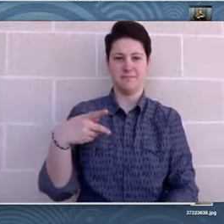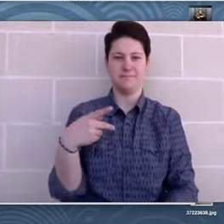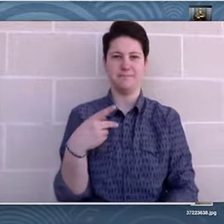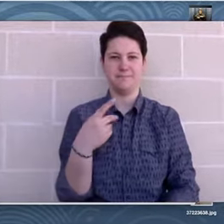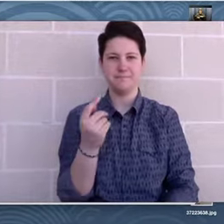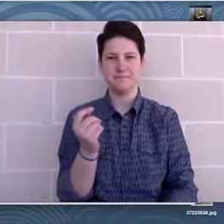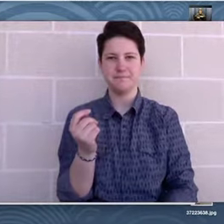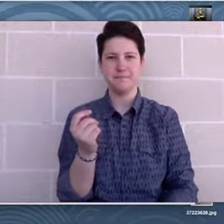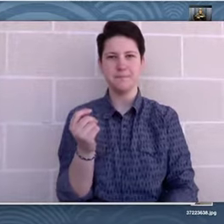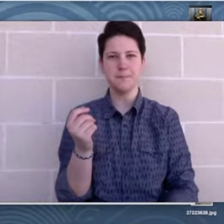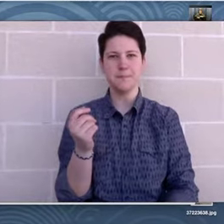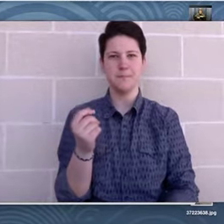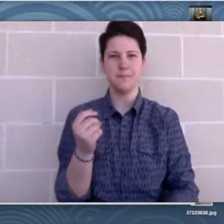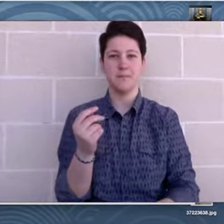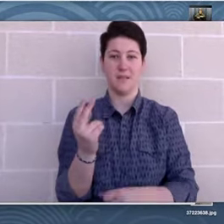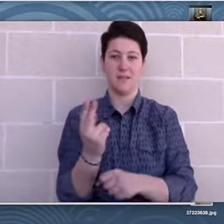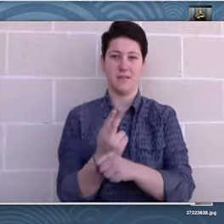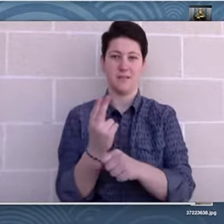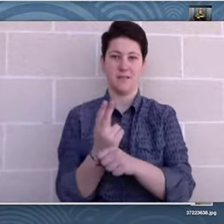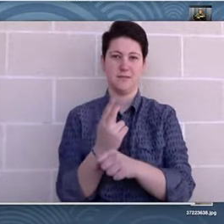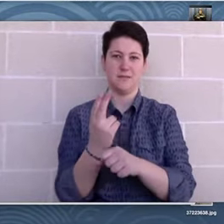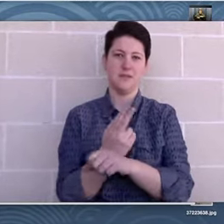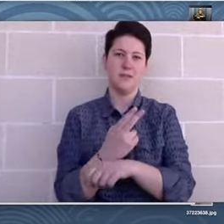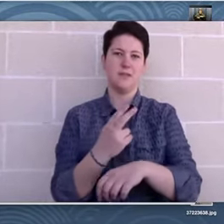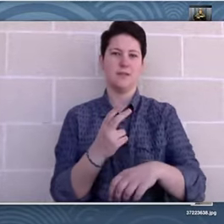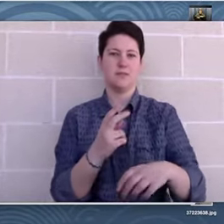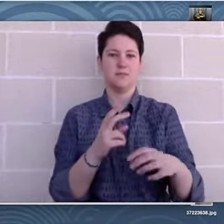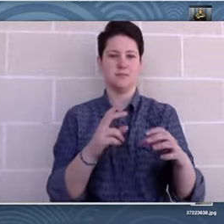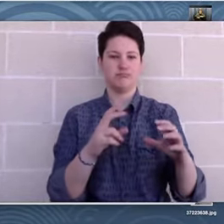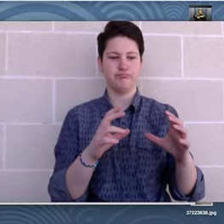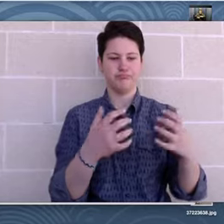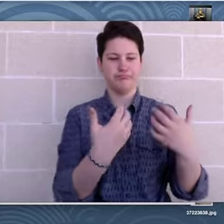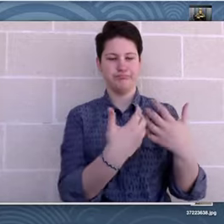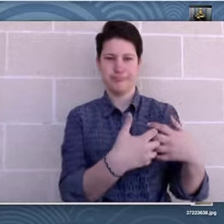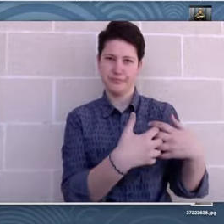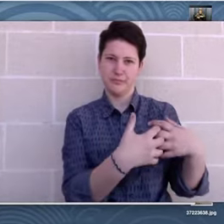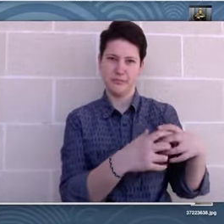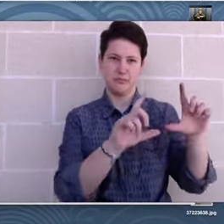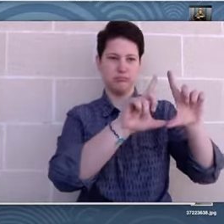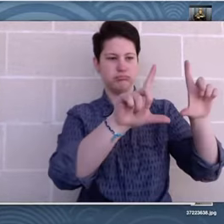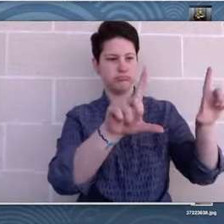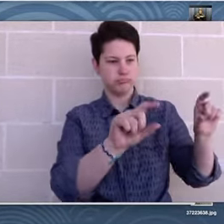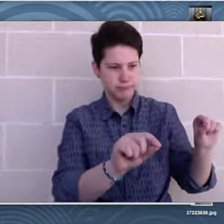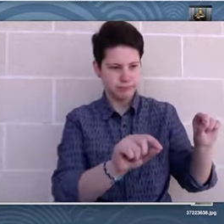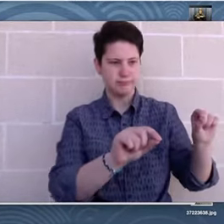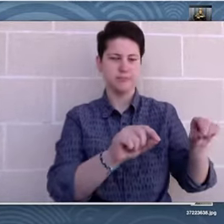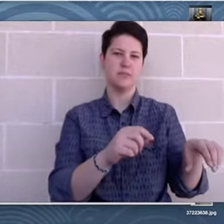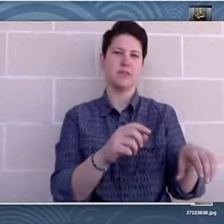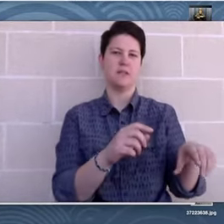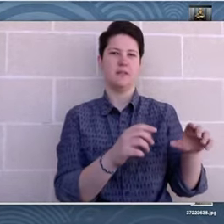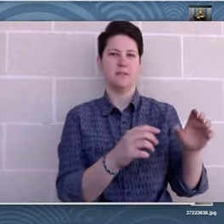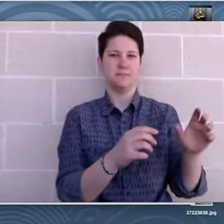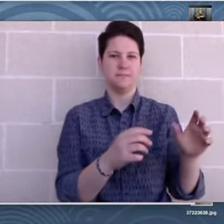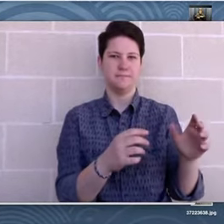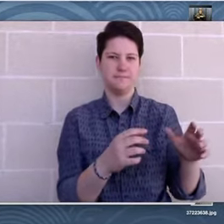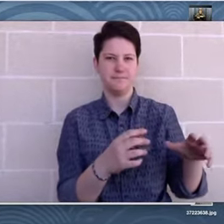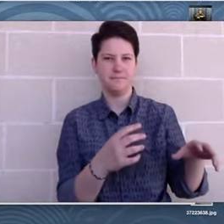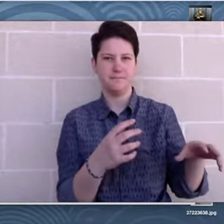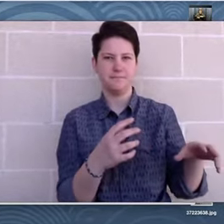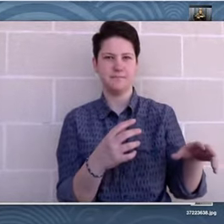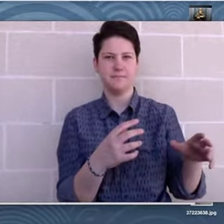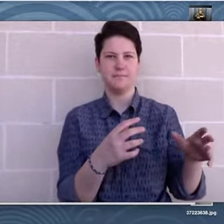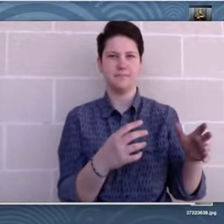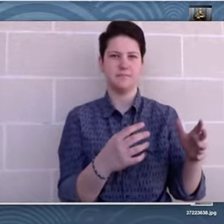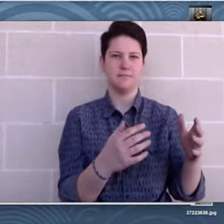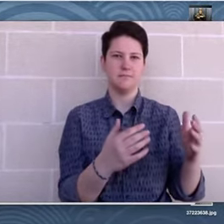an instrument called the sphygmomanometer. Blood pressure levels are written in the form of 120 by 80.